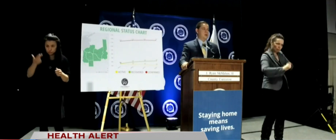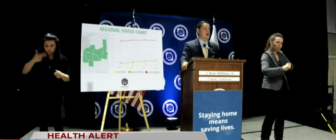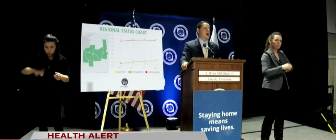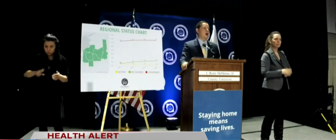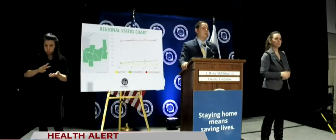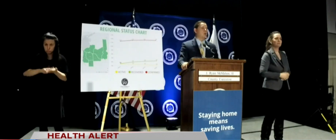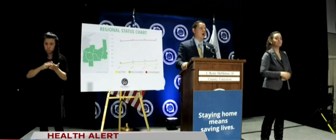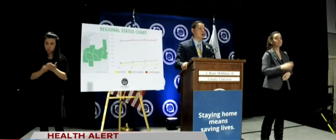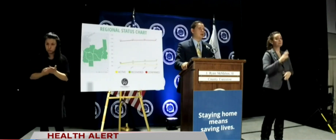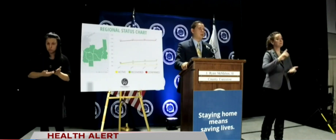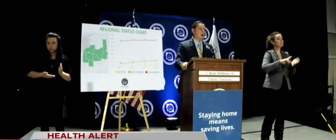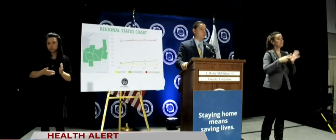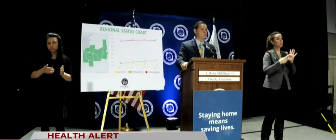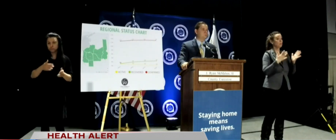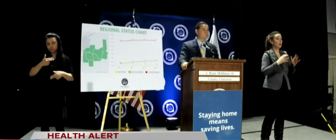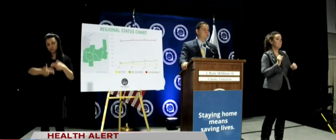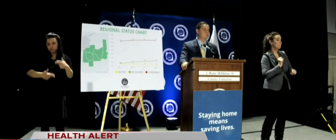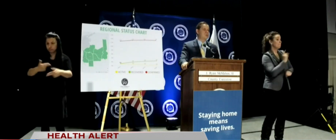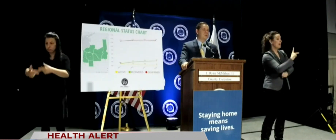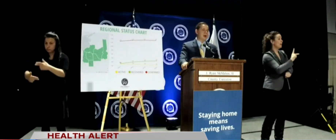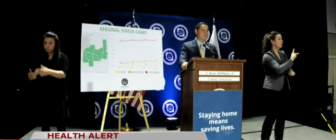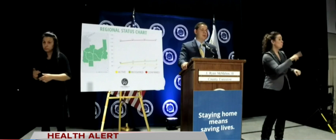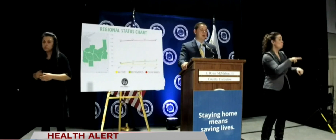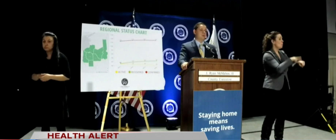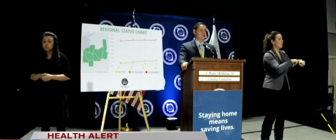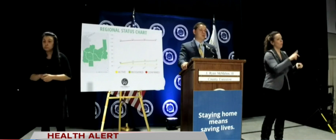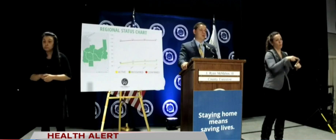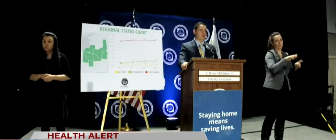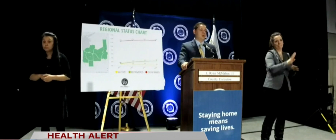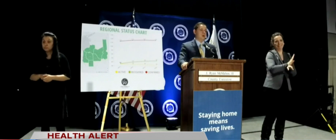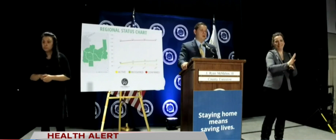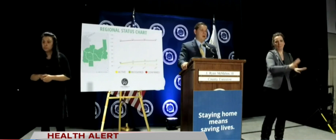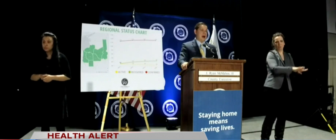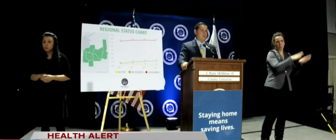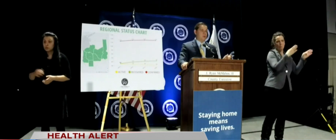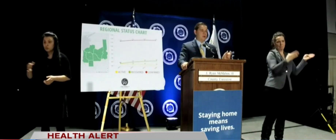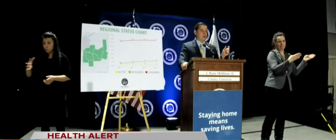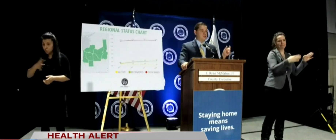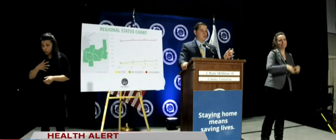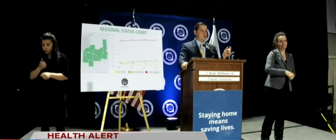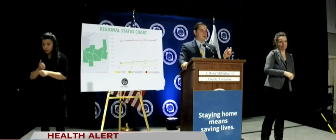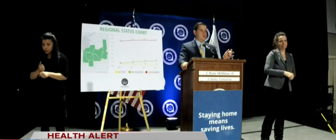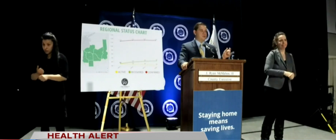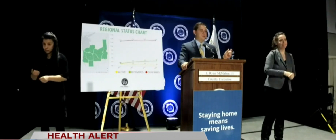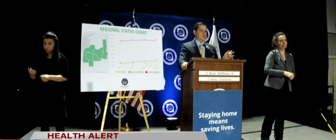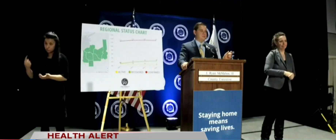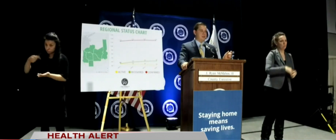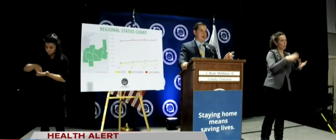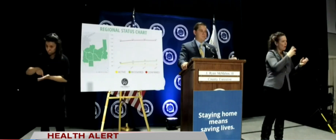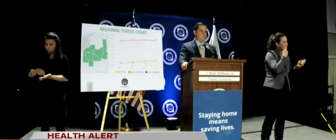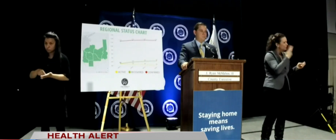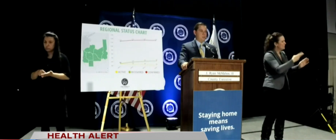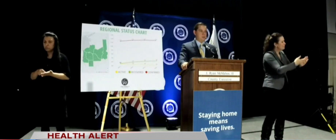marketplace. We're talking about them being able to operate and social distance at the same time,